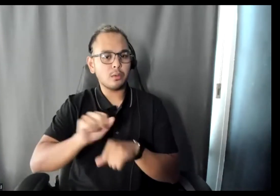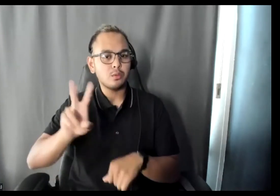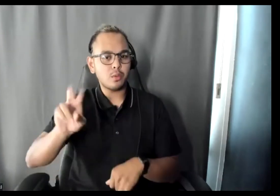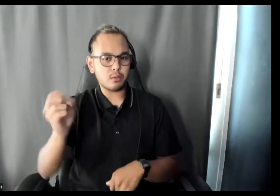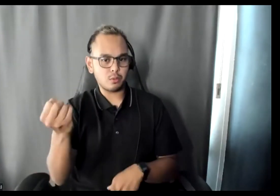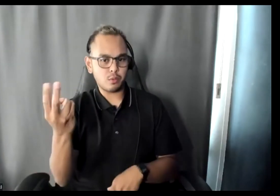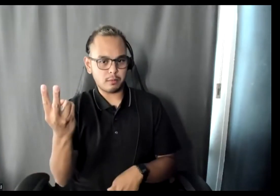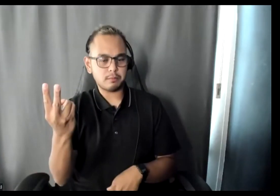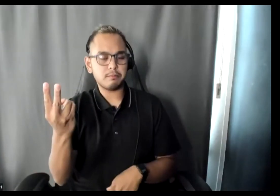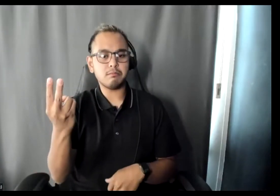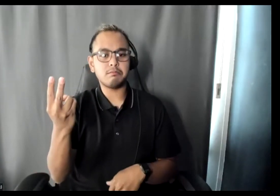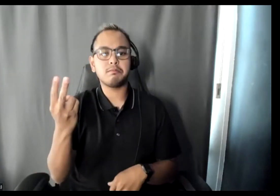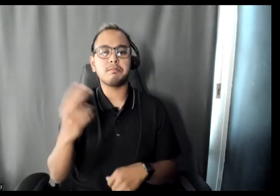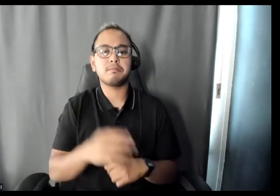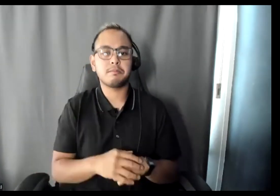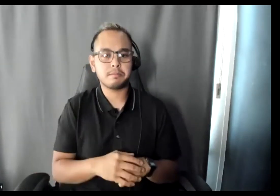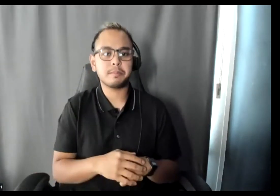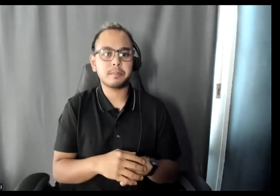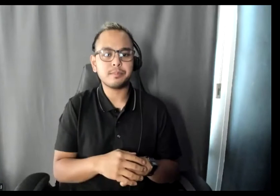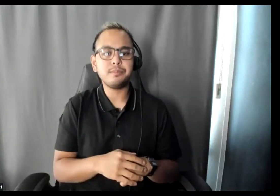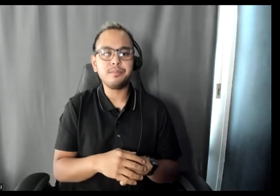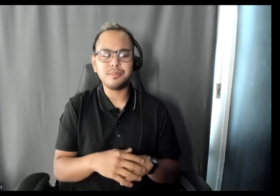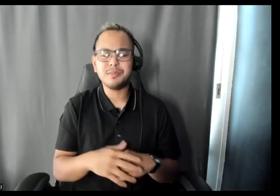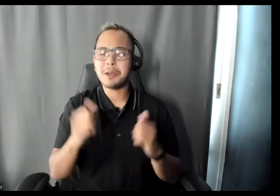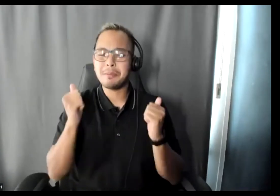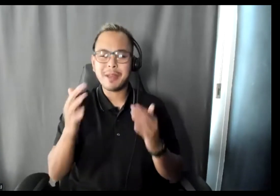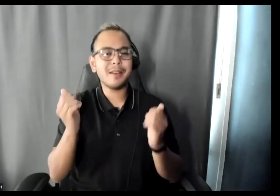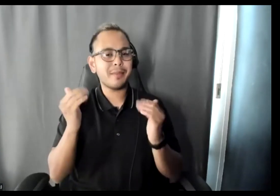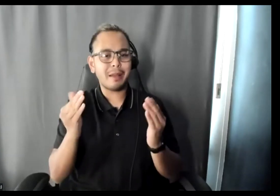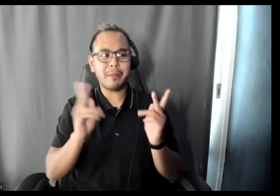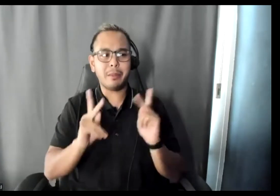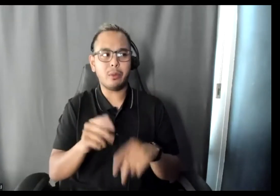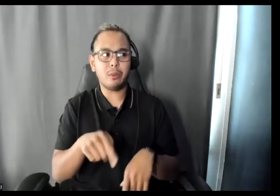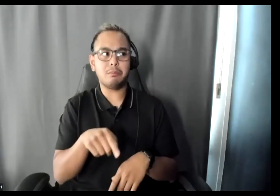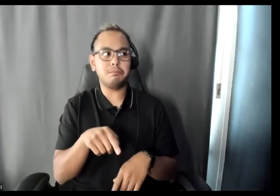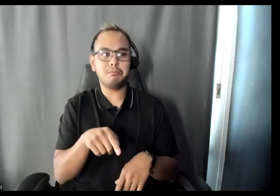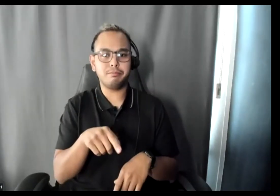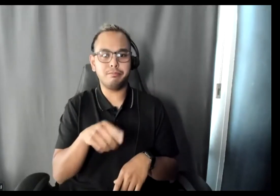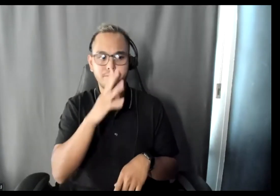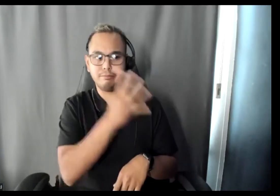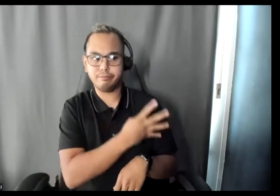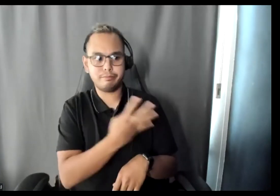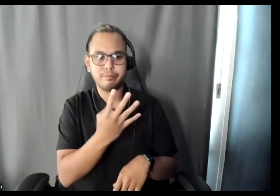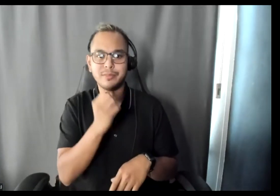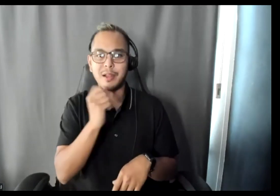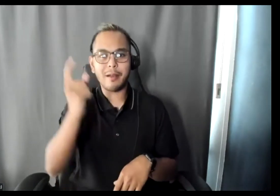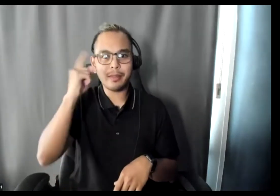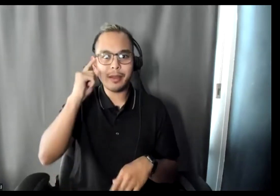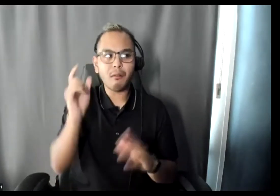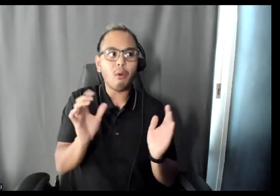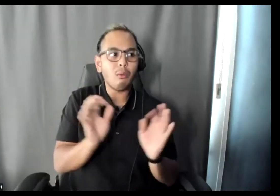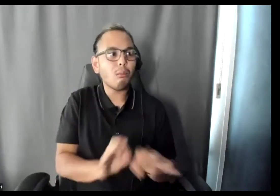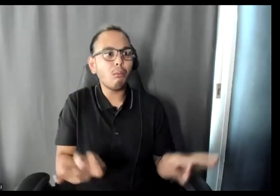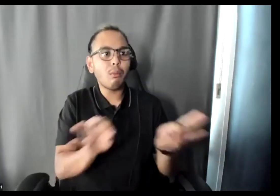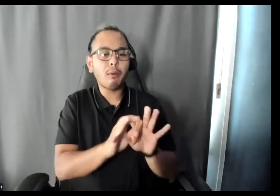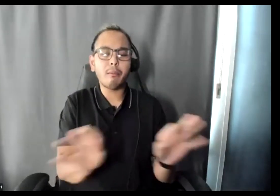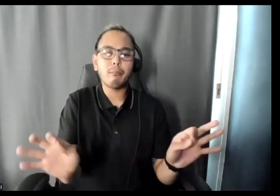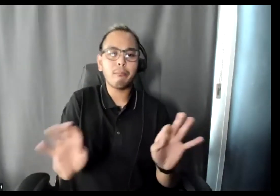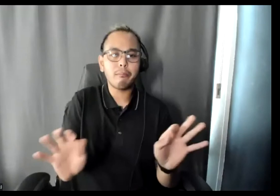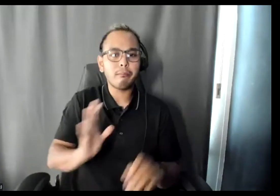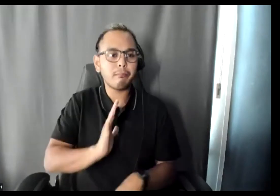about housing narrative research, there weren't many people talking about that at the time. Not many folks thought that this narrative stuff was important enough